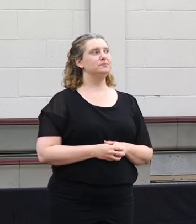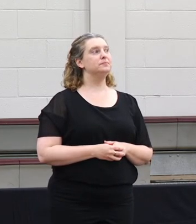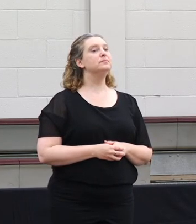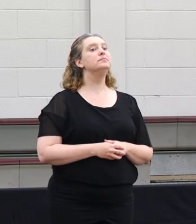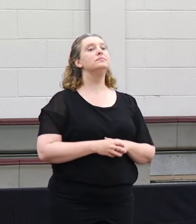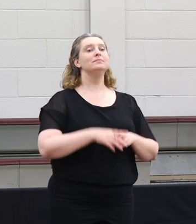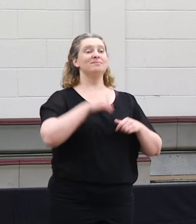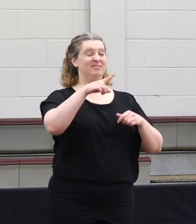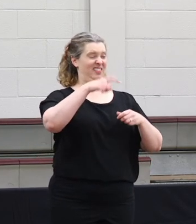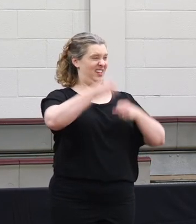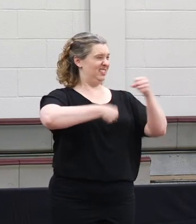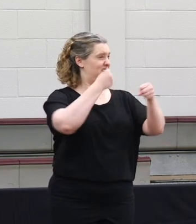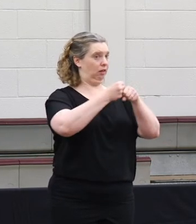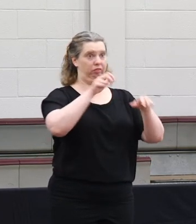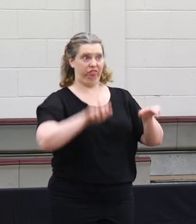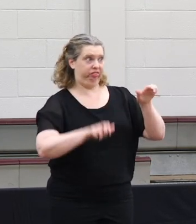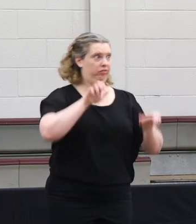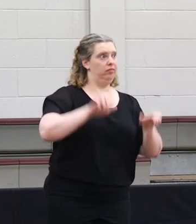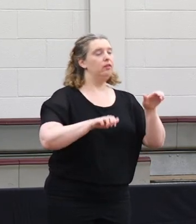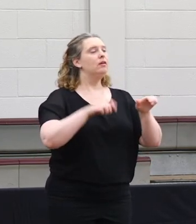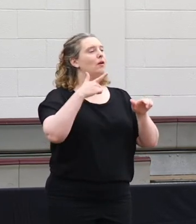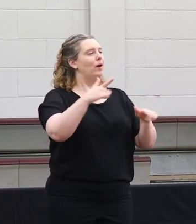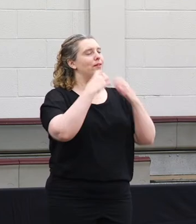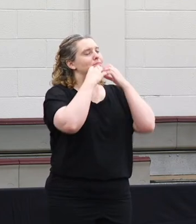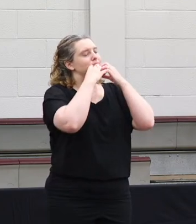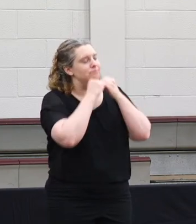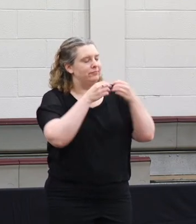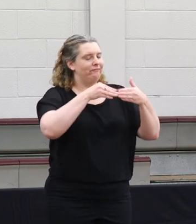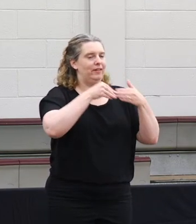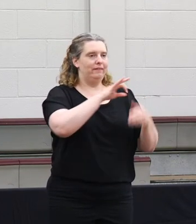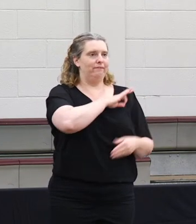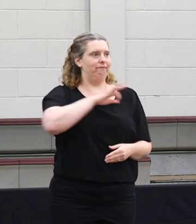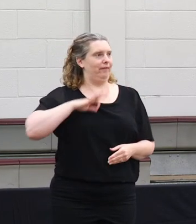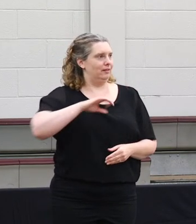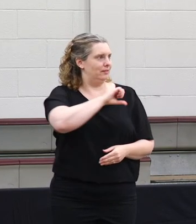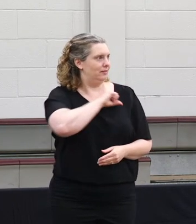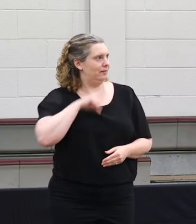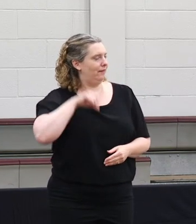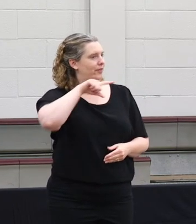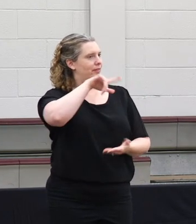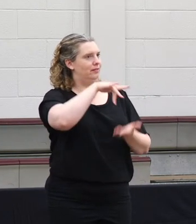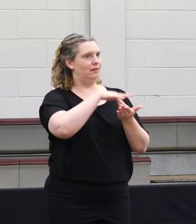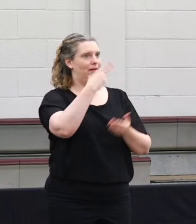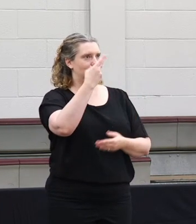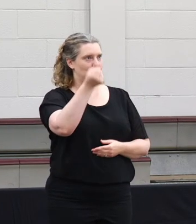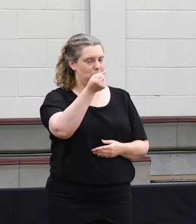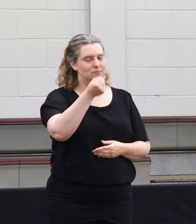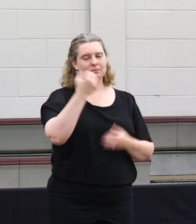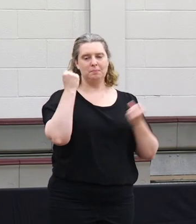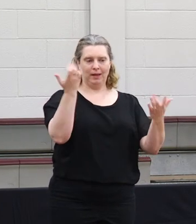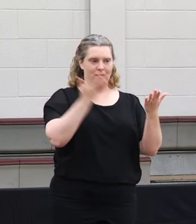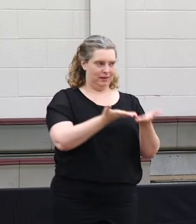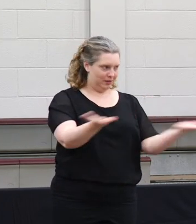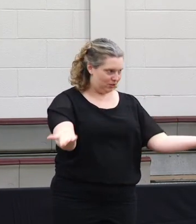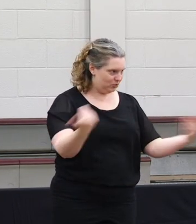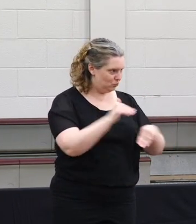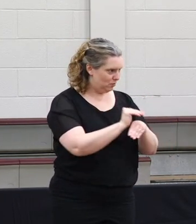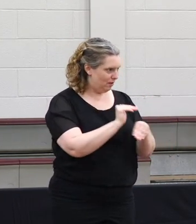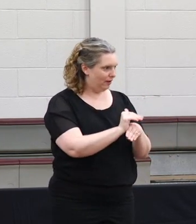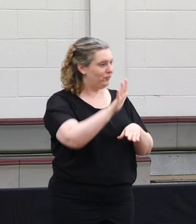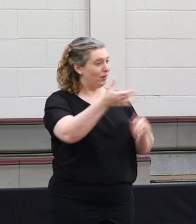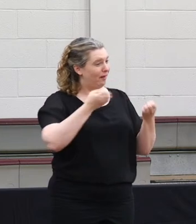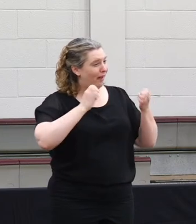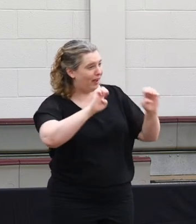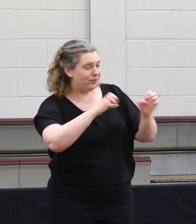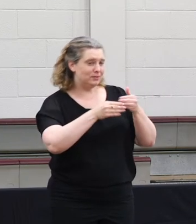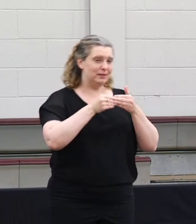In a year of uncertainty, I must thank the caring and flexible faculty and staff of Bristol Central, many of whom are here tonight, for all their efforts